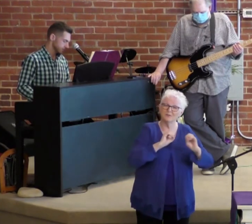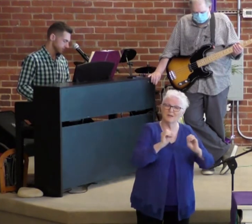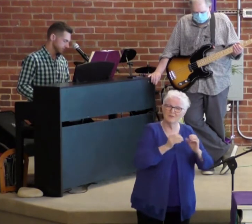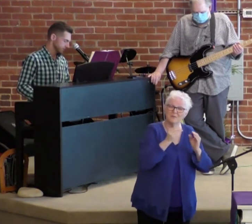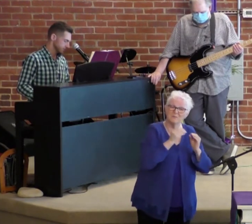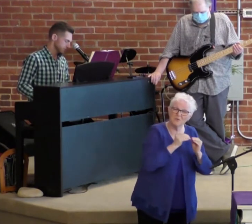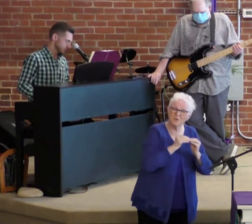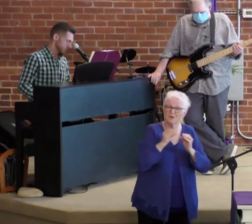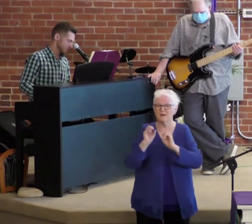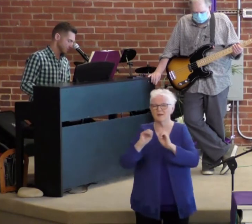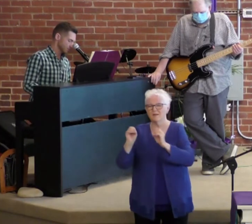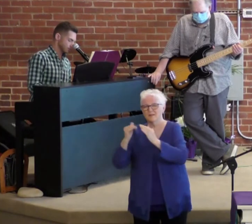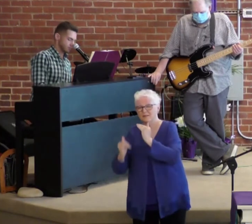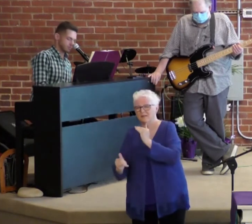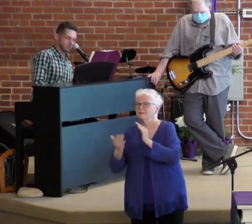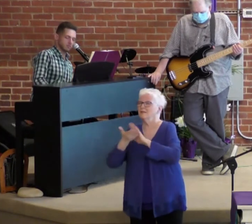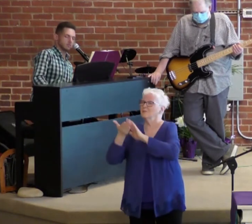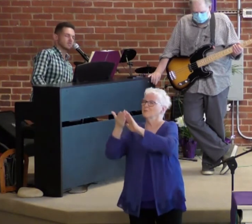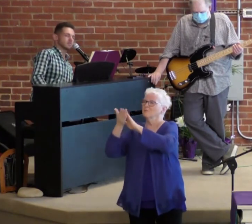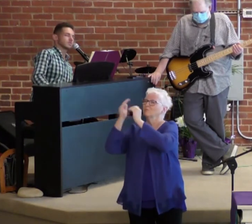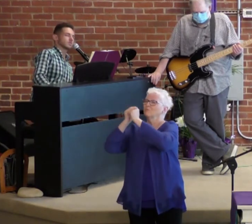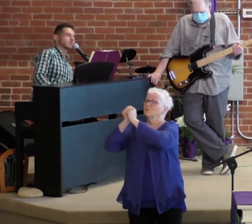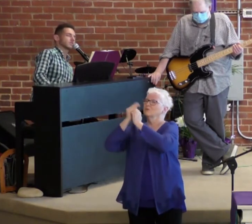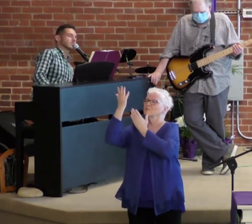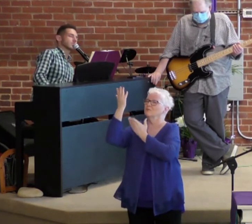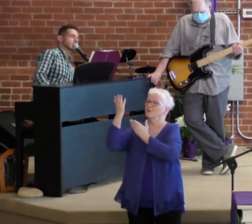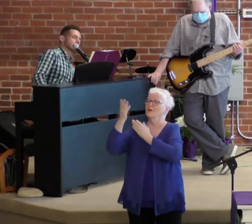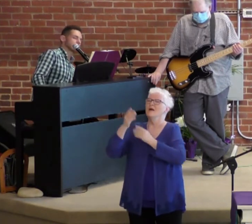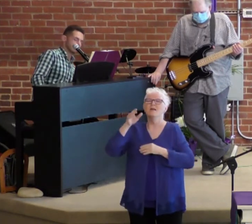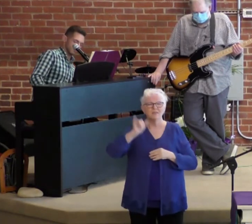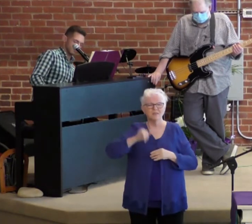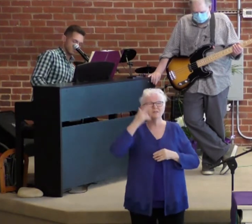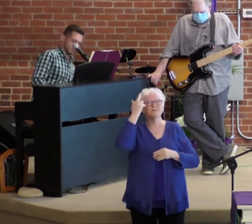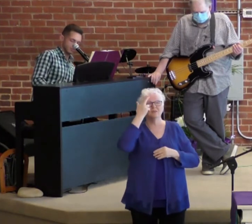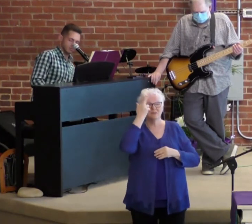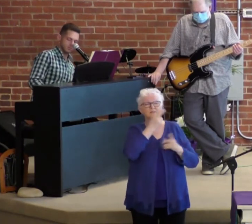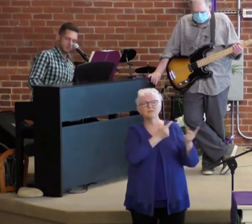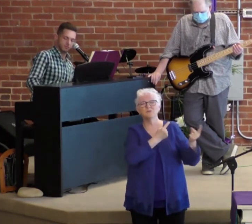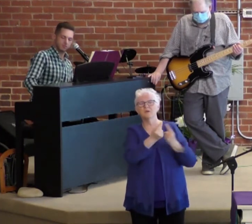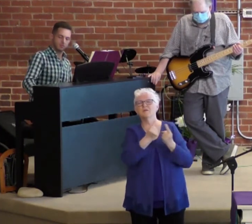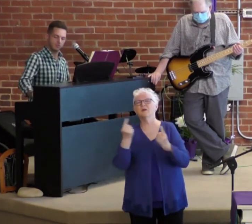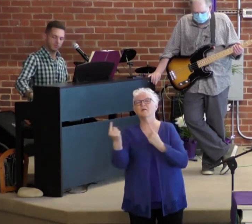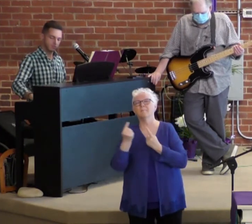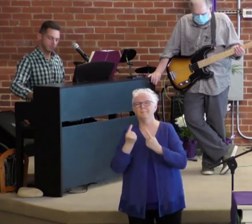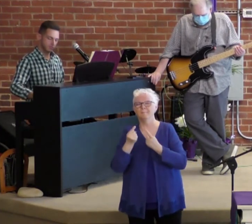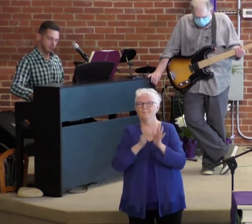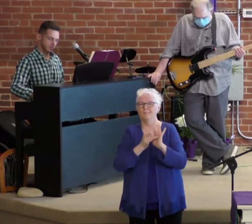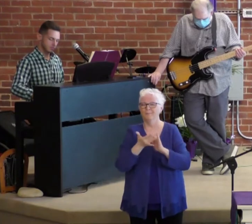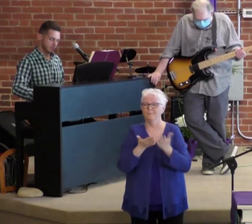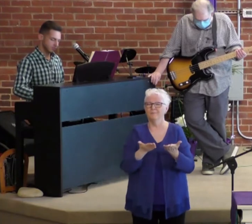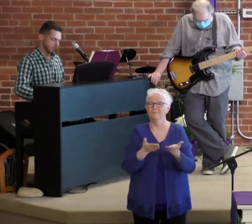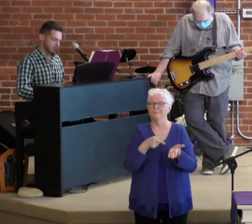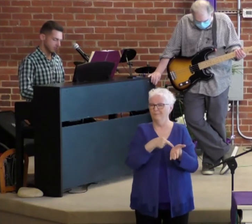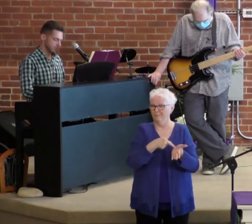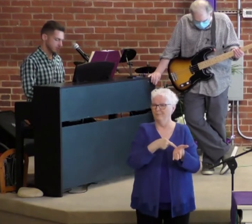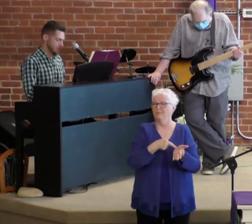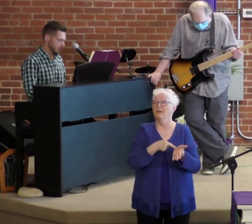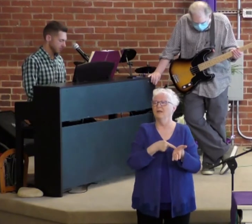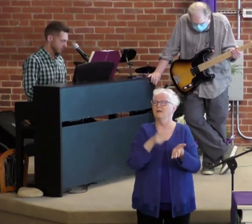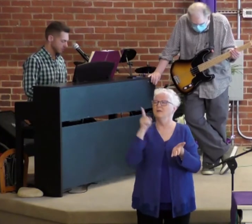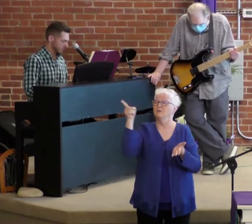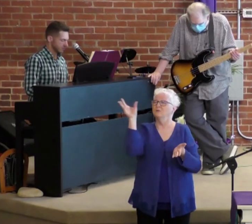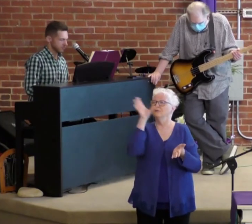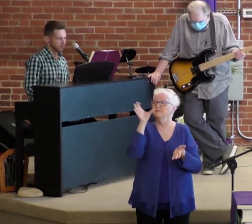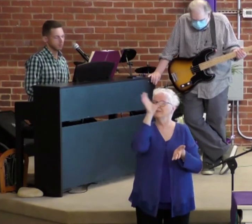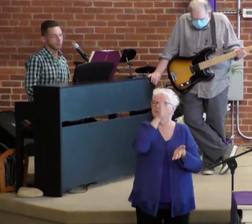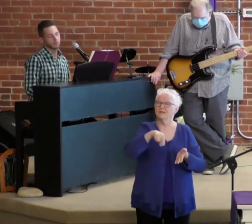praise and worship you. For Lord, that's why we have come. For the Bible says that you seek those who